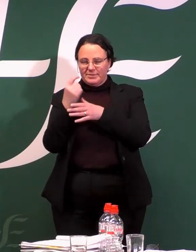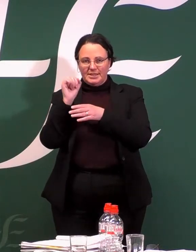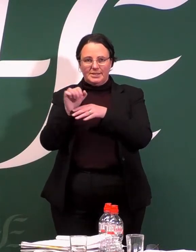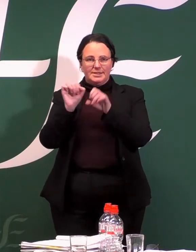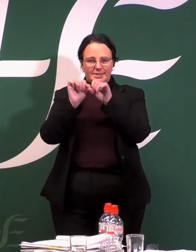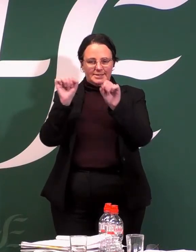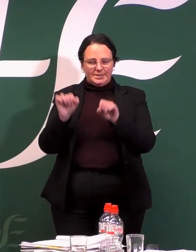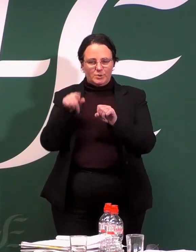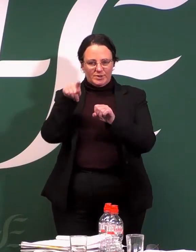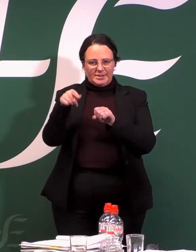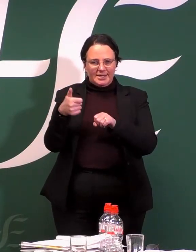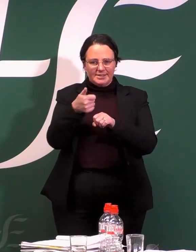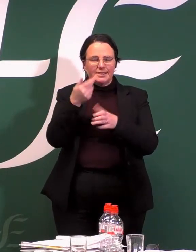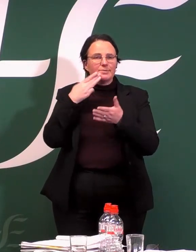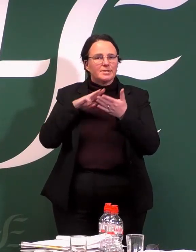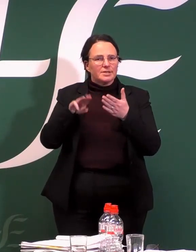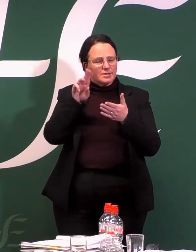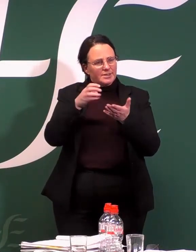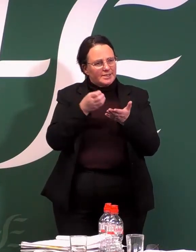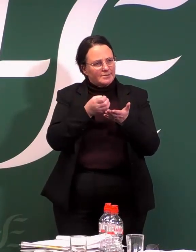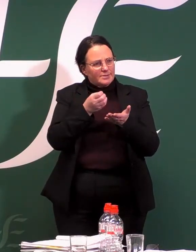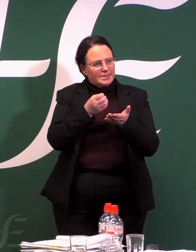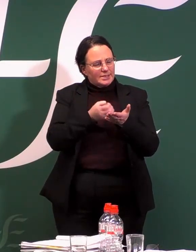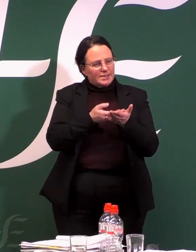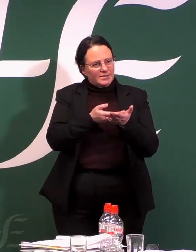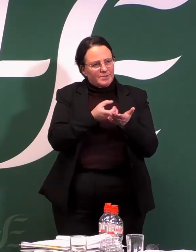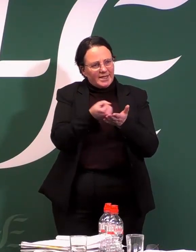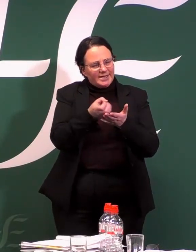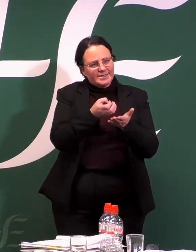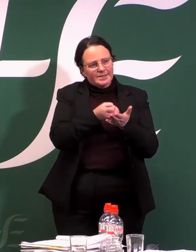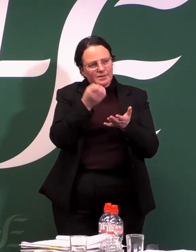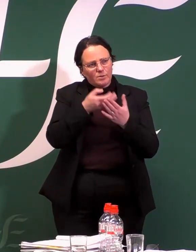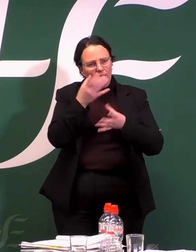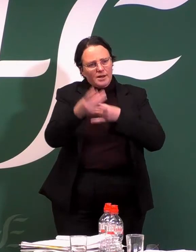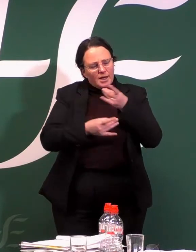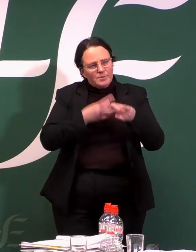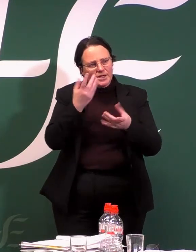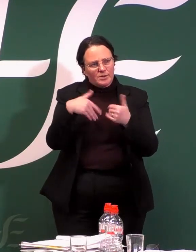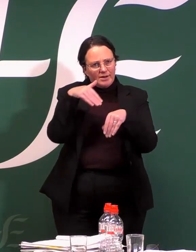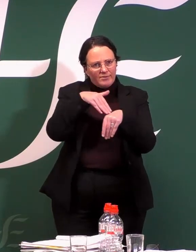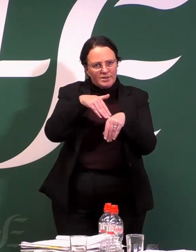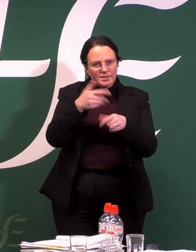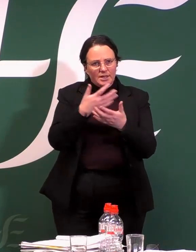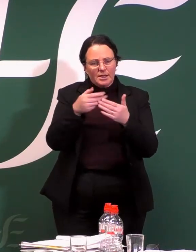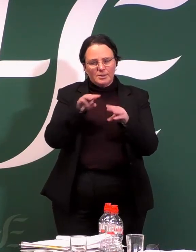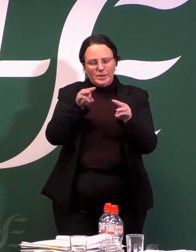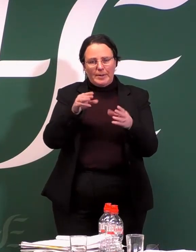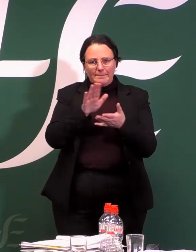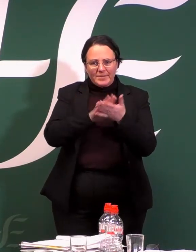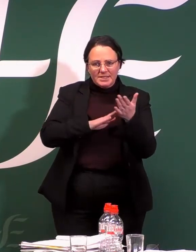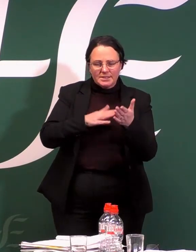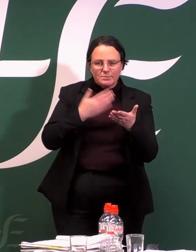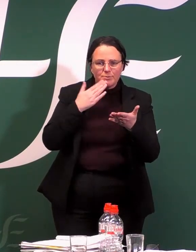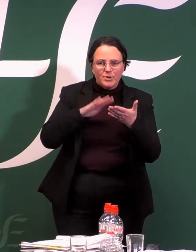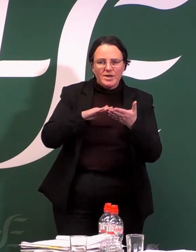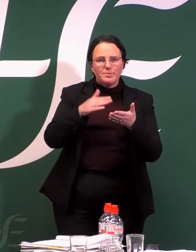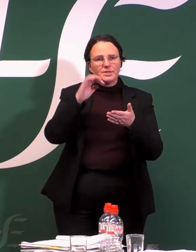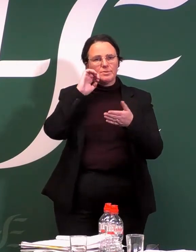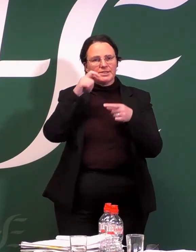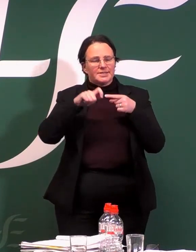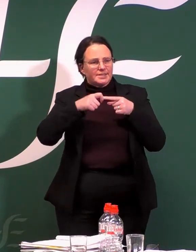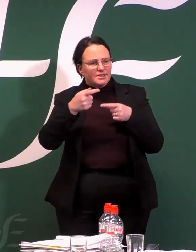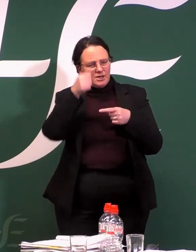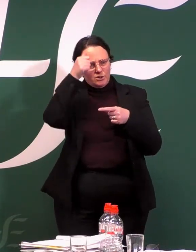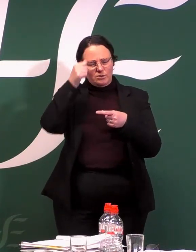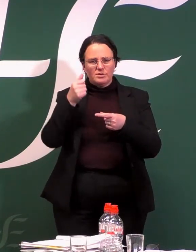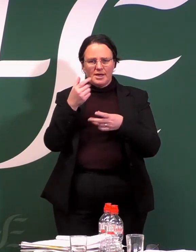messages. Can you just explain, you might have said it earlier, just exactly what happened and what impact did it have? Did it end up that a lot of people did miss appointments for testing yesterday because of it? I know it went on for a